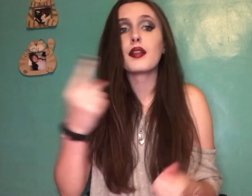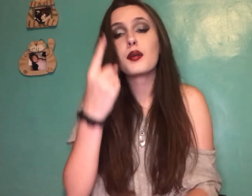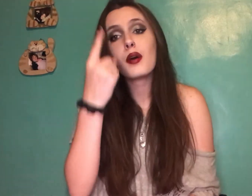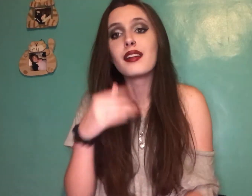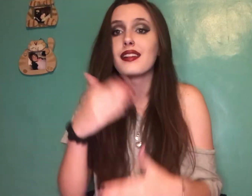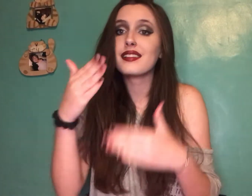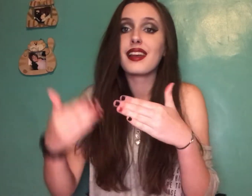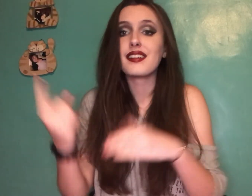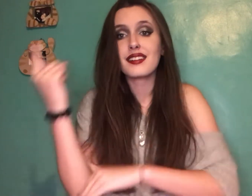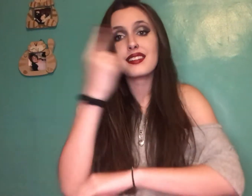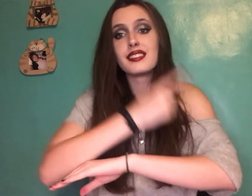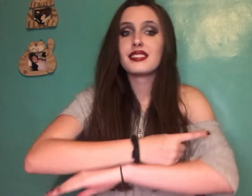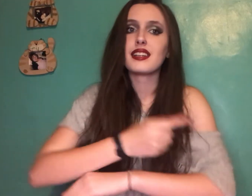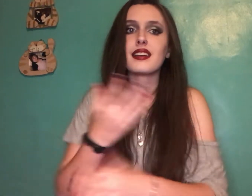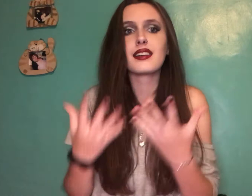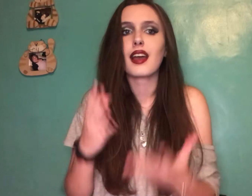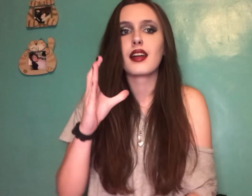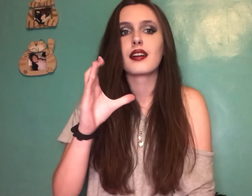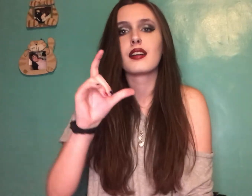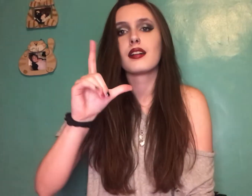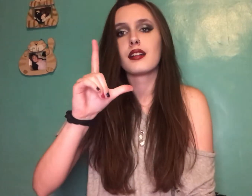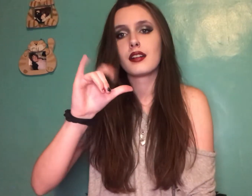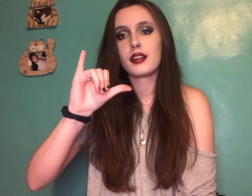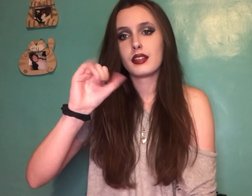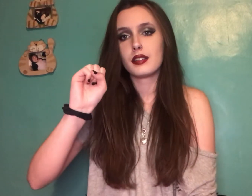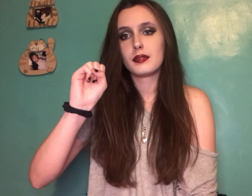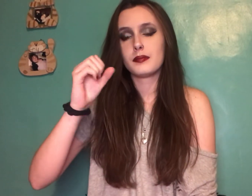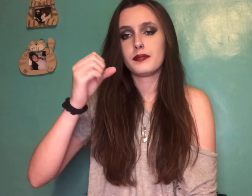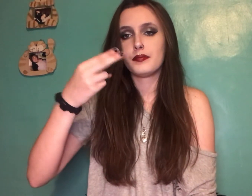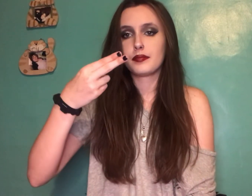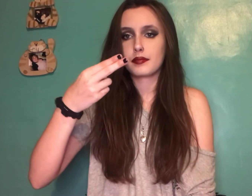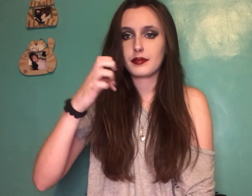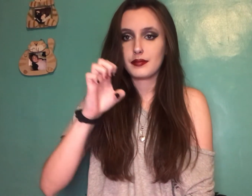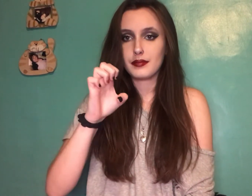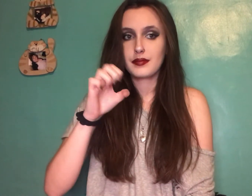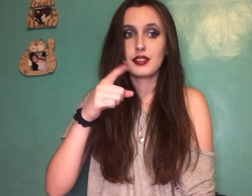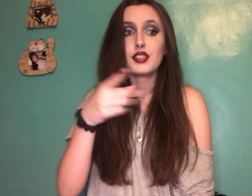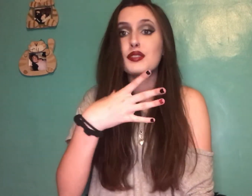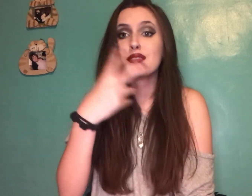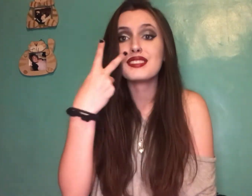one at the end of the day. Kinda cliche, you see me as your lifeline.